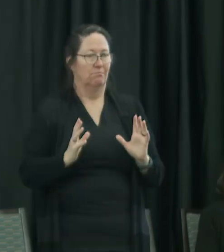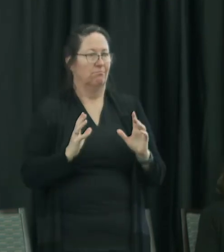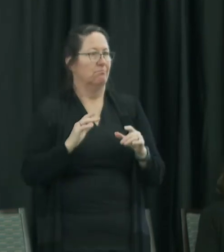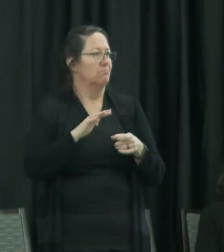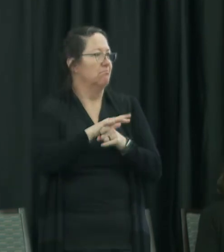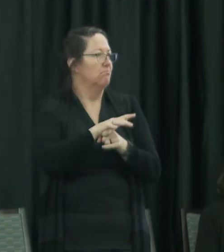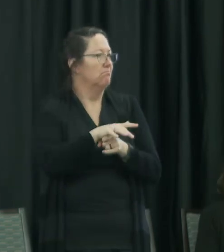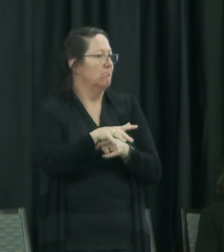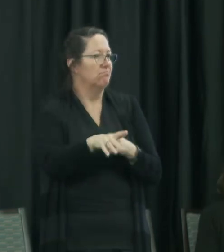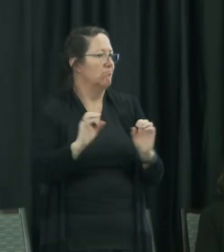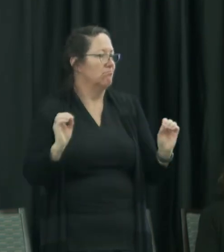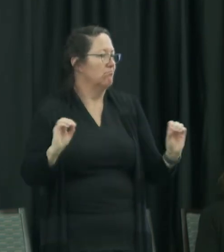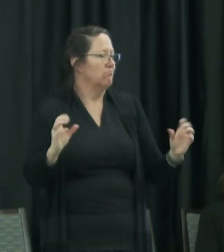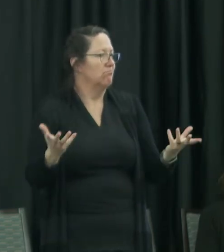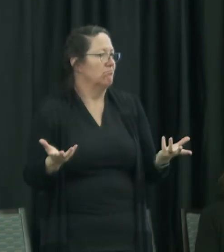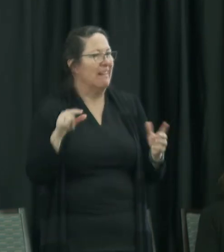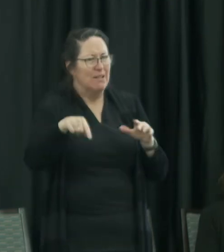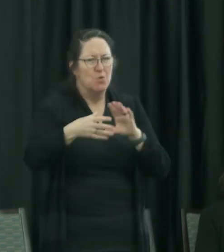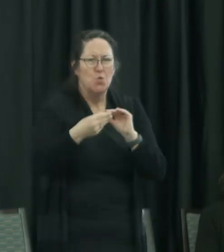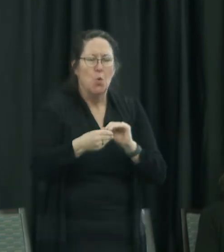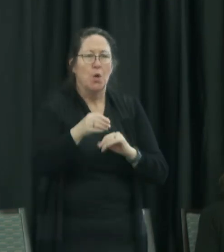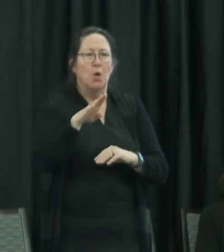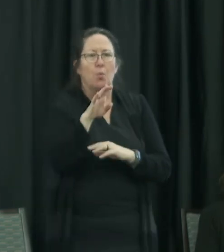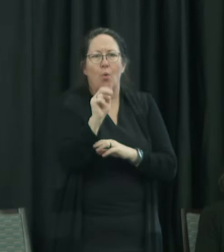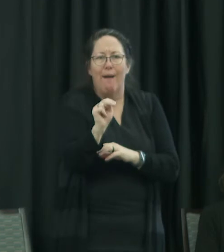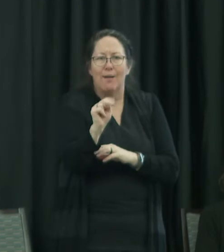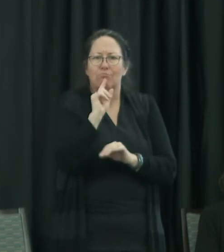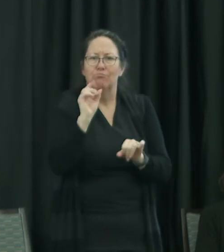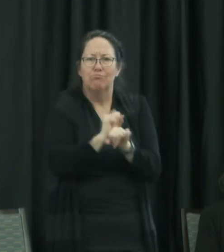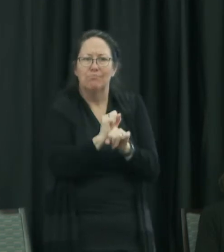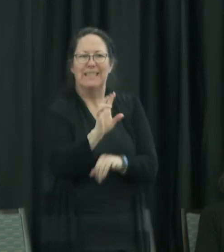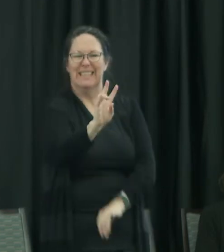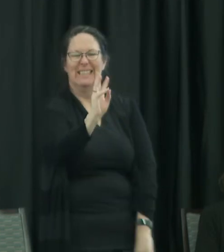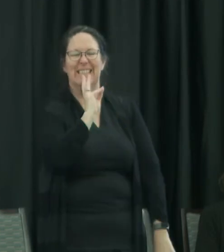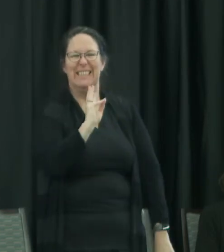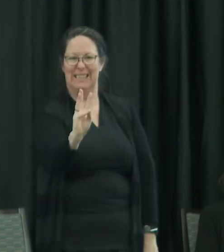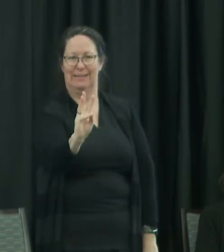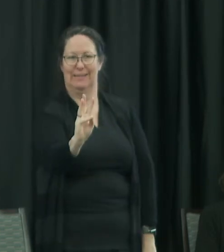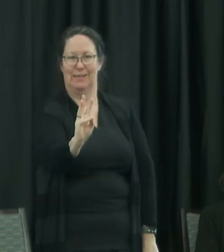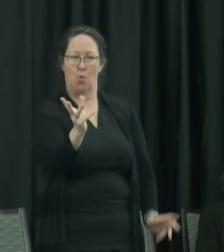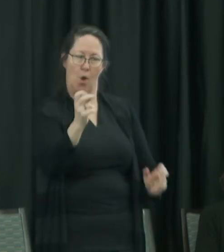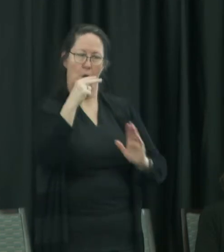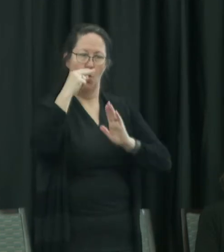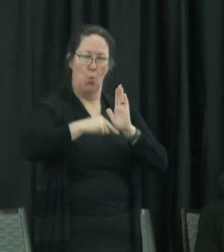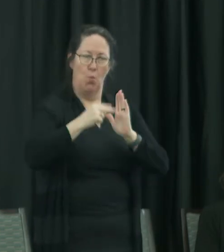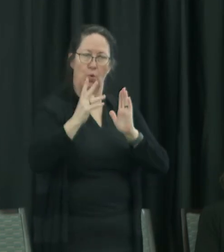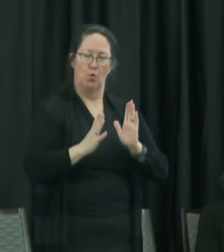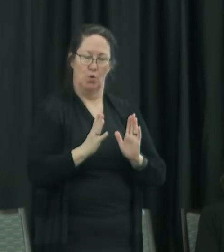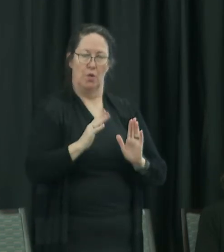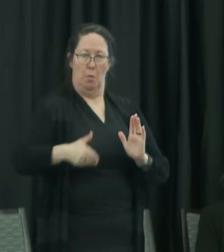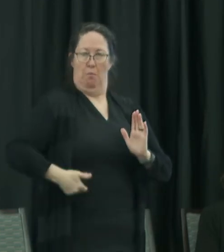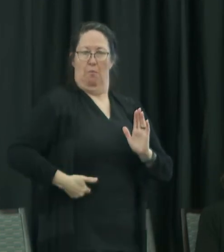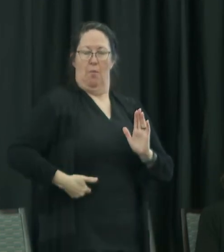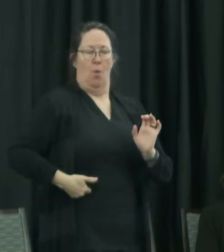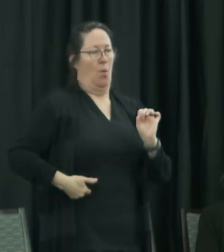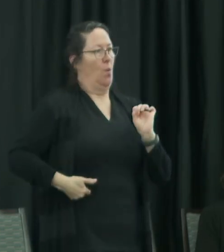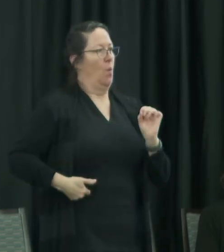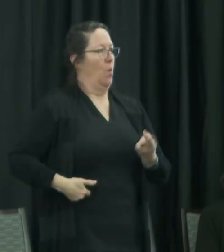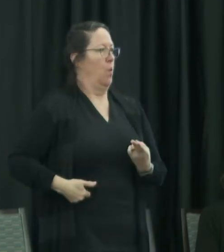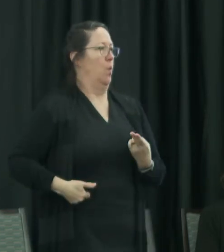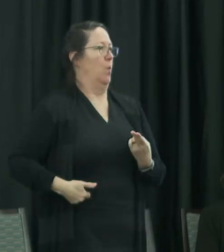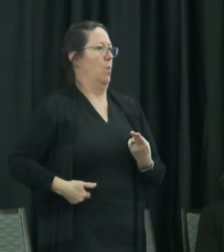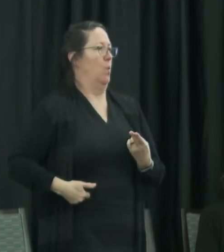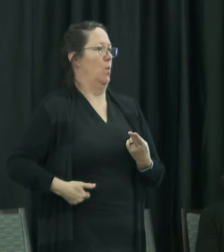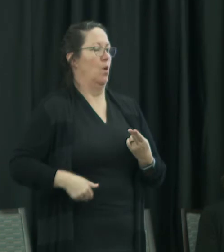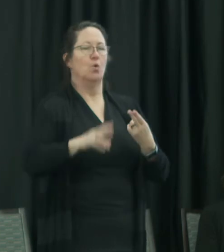abundance. In this story, Brian was a 6-year-old. We wanted readers to rethink their biases.